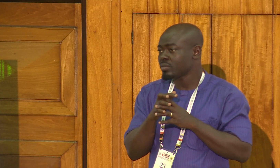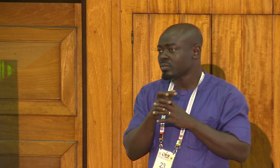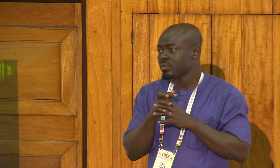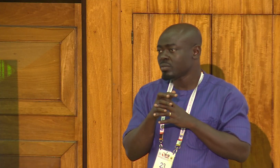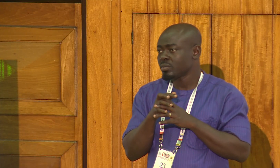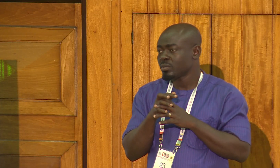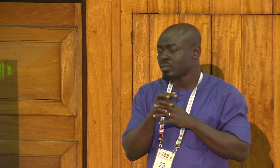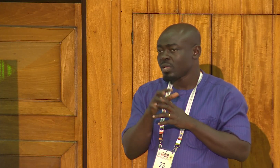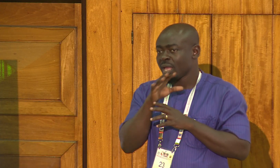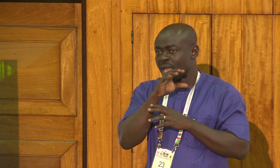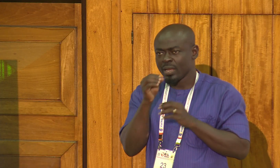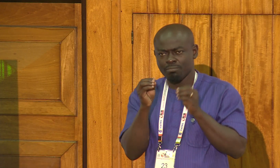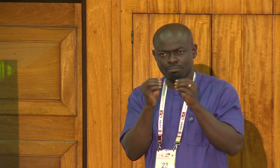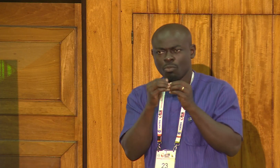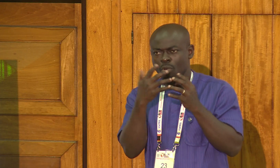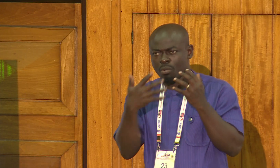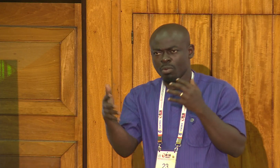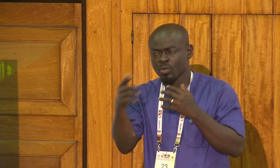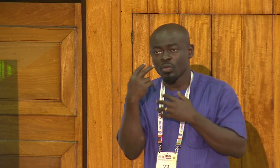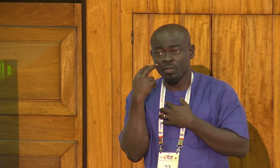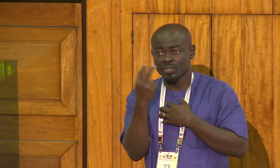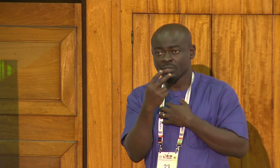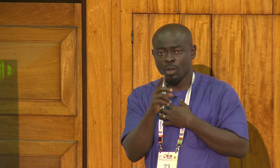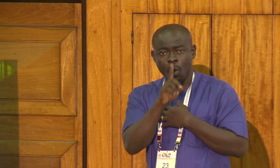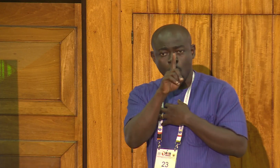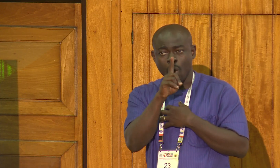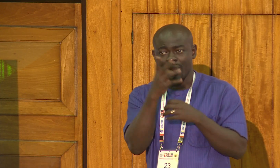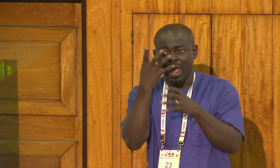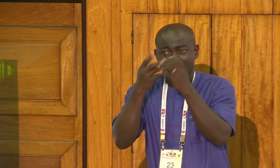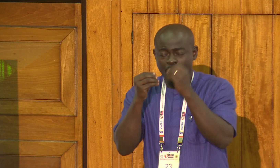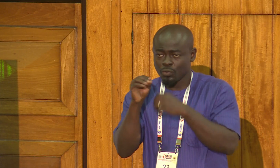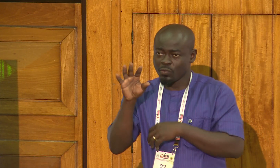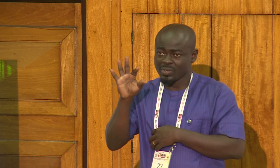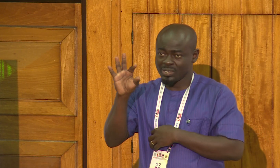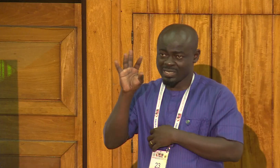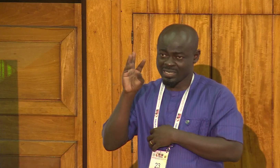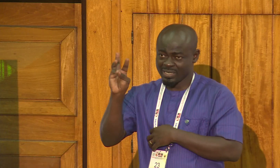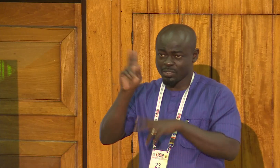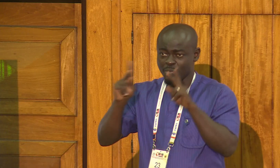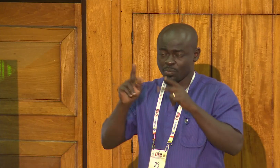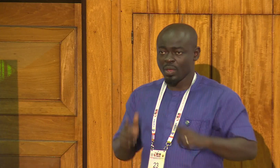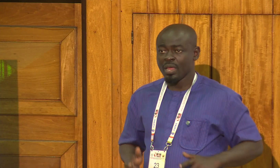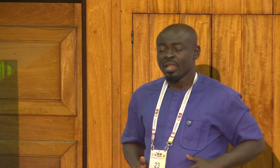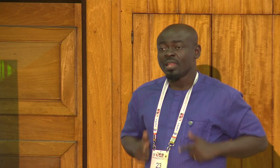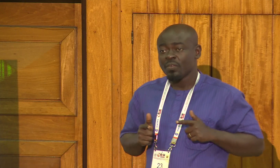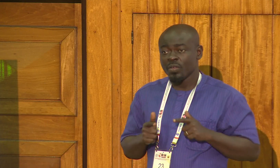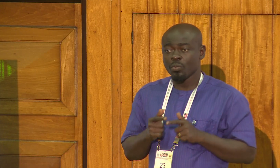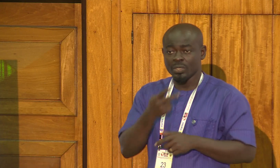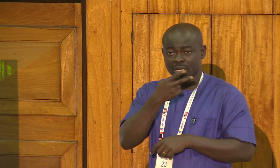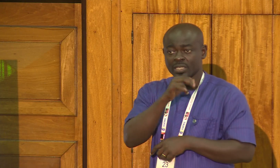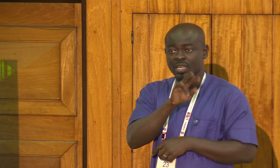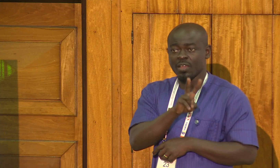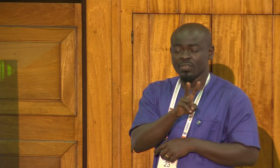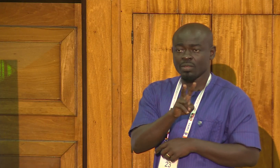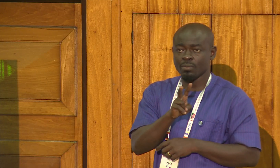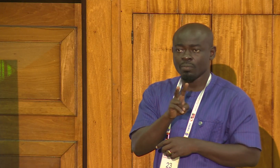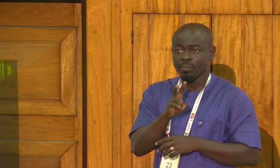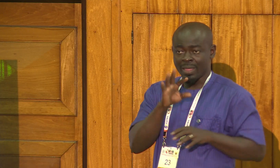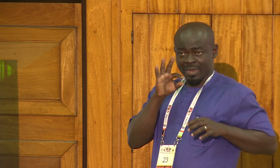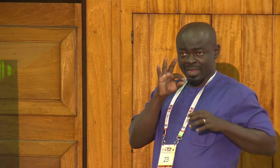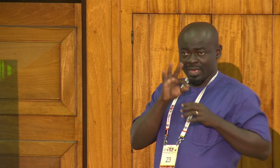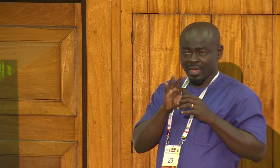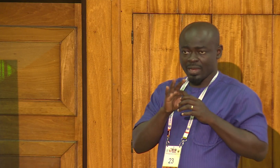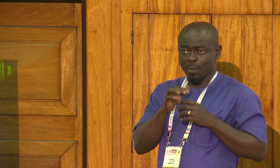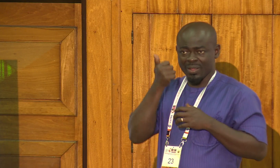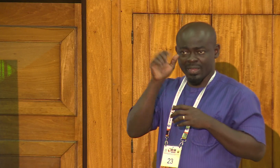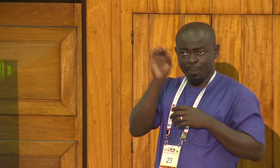lot of things that we've seen. And around 1 in 6 of people living with HIV gain about 10% of their